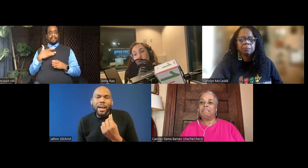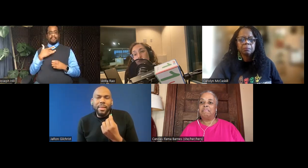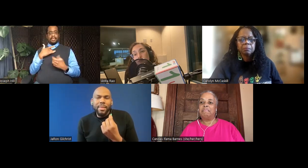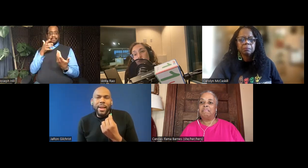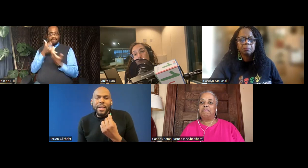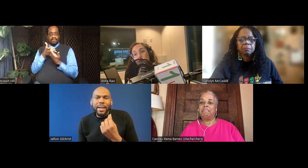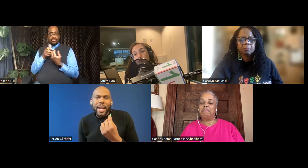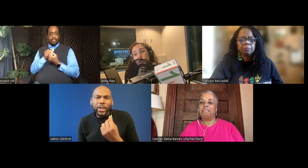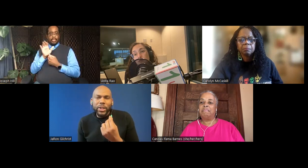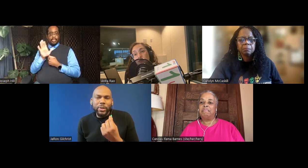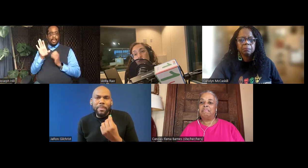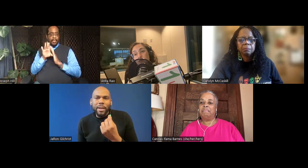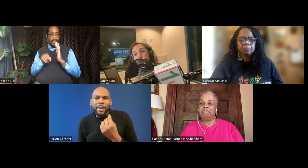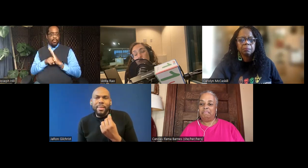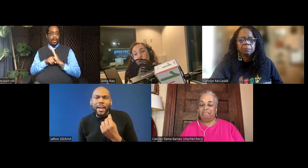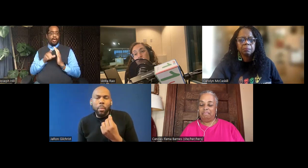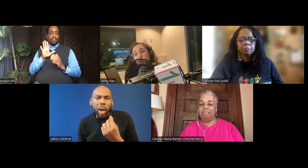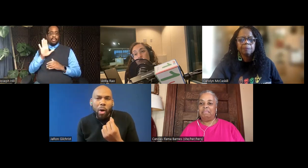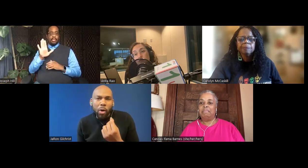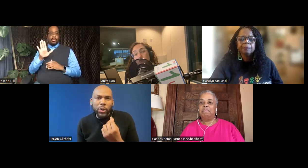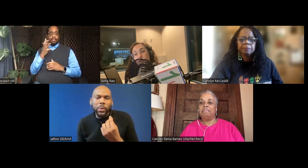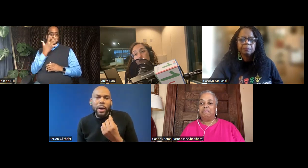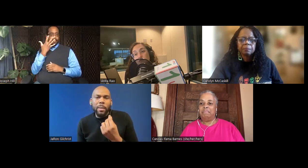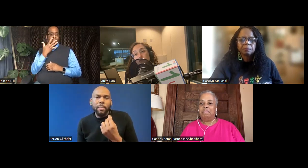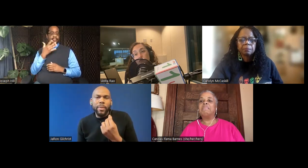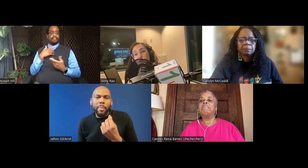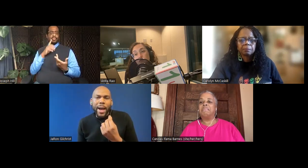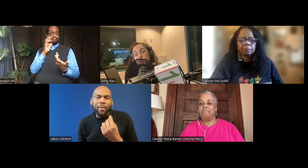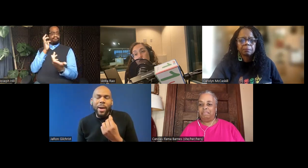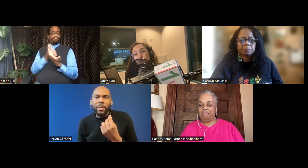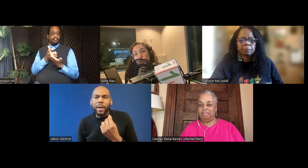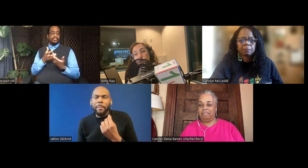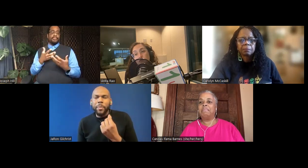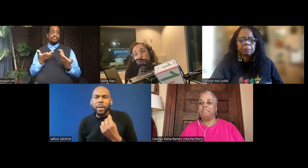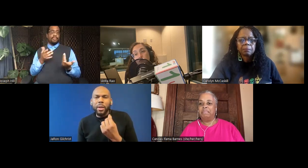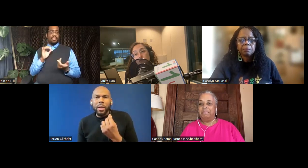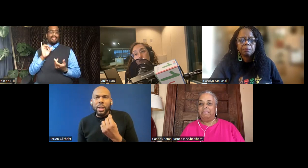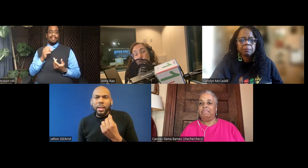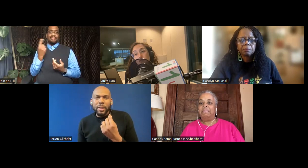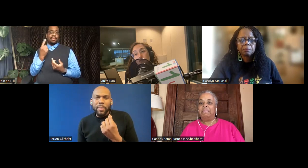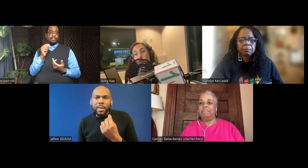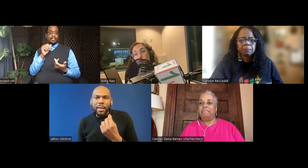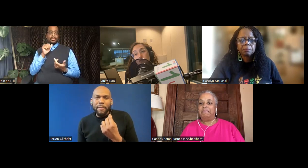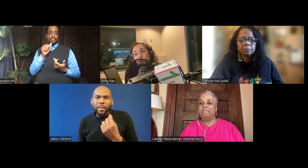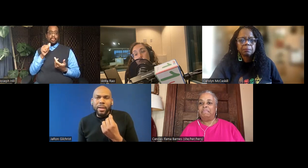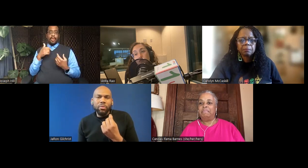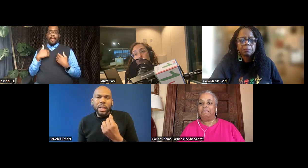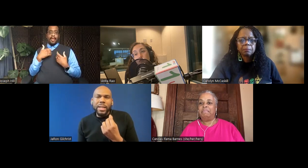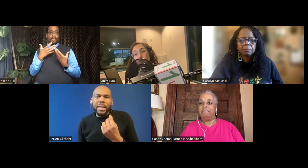that they can connect to, something that they belong to. Their background is something that they feel really